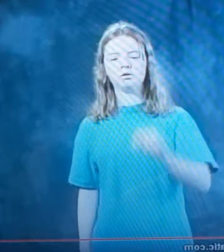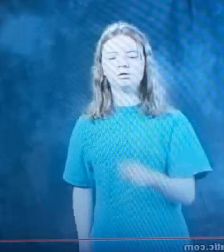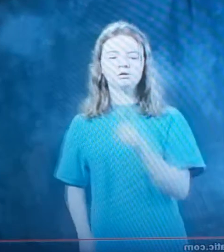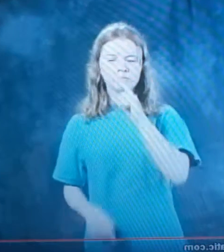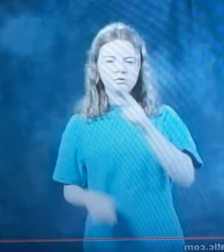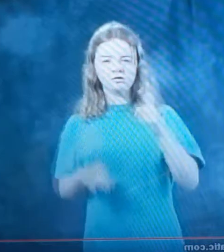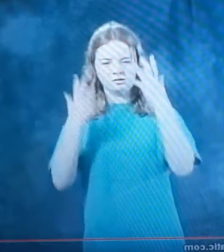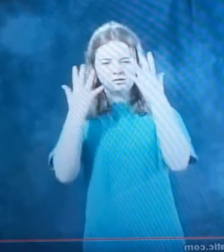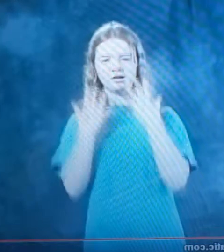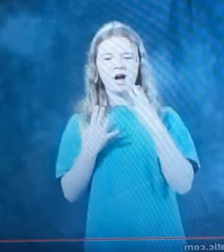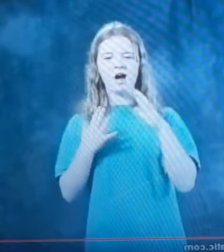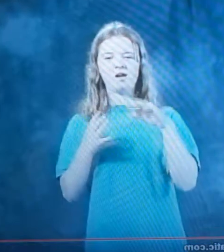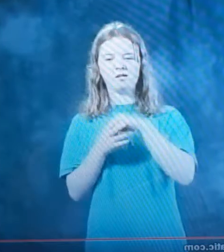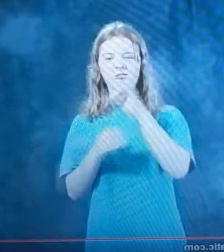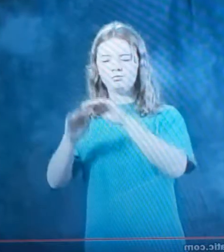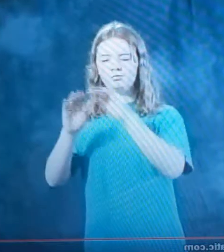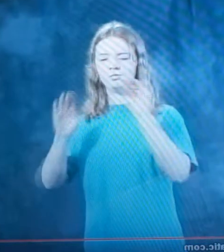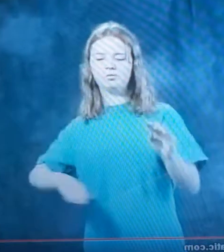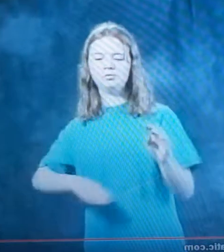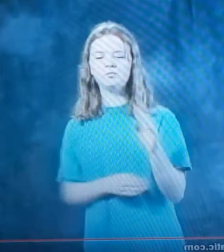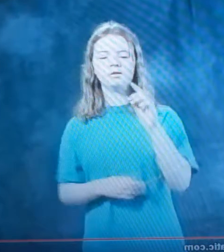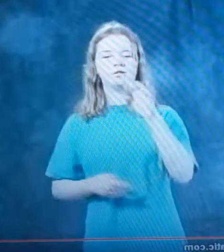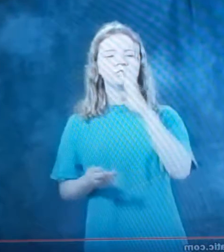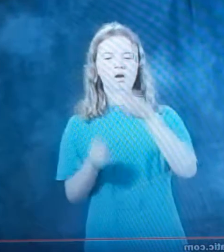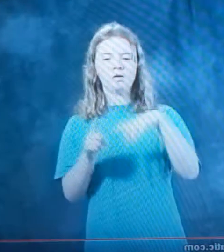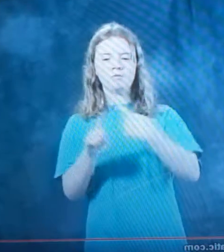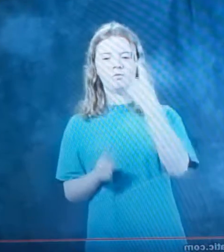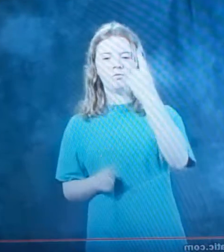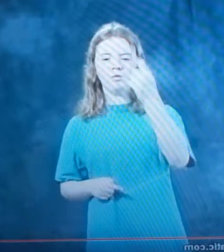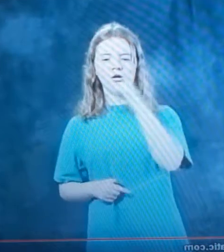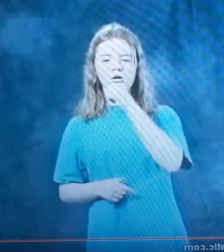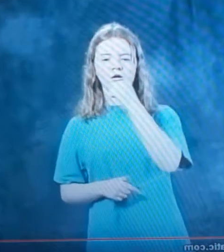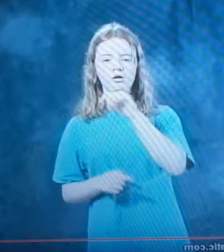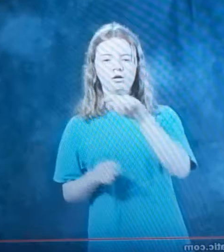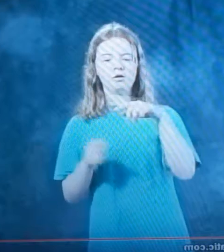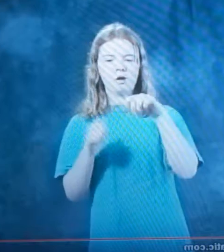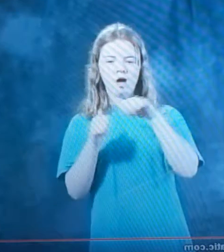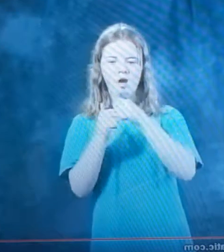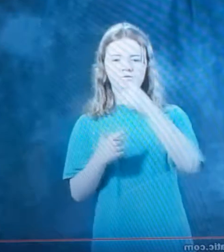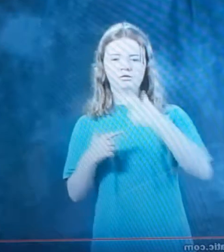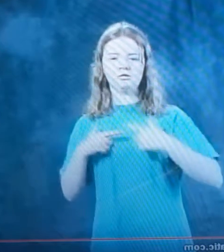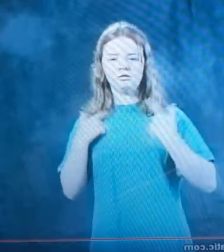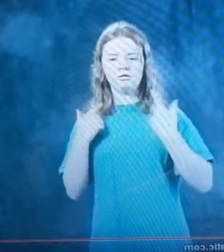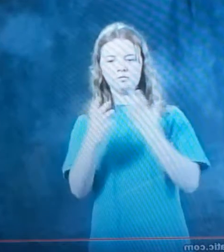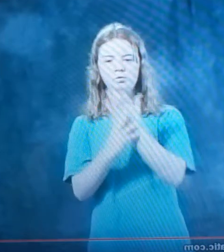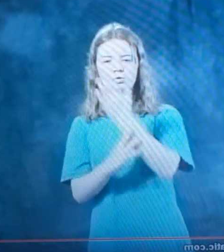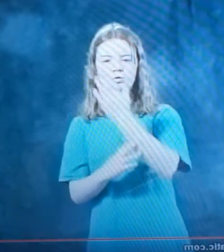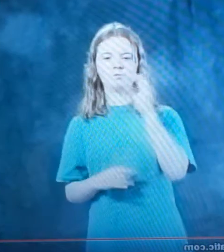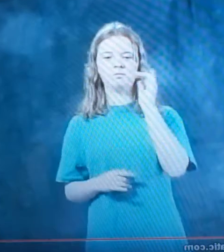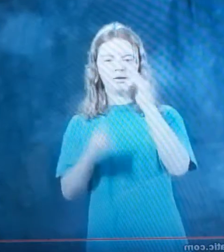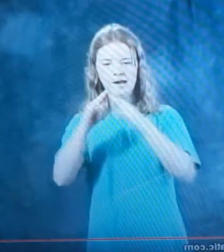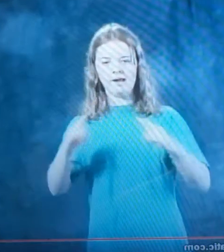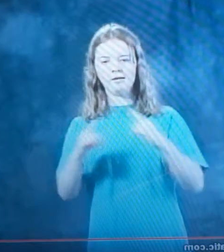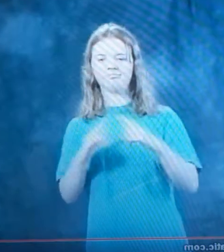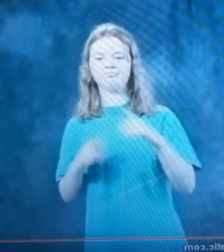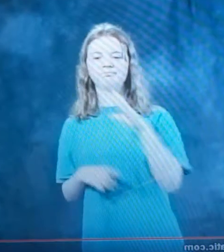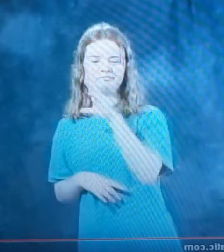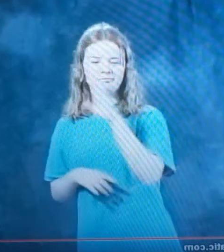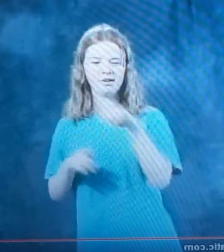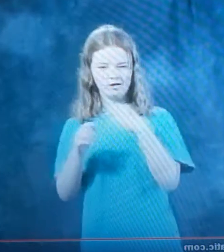Holocaust. It's really sad in that museum. It talked about one girl and how she survived through the